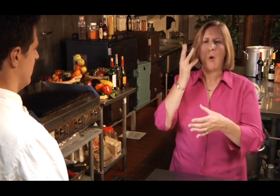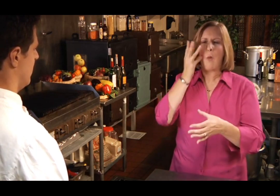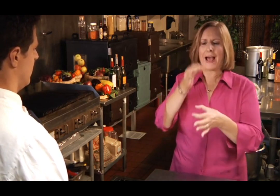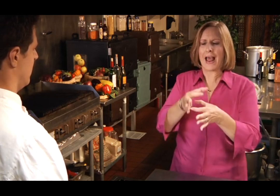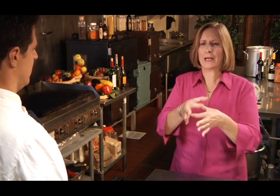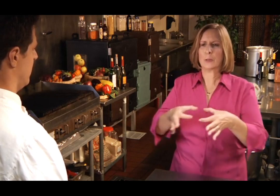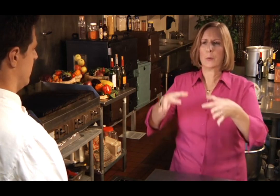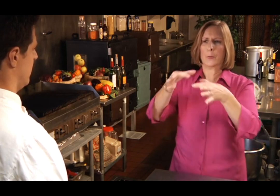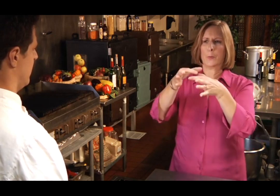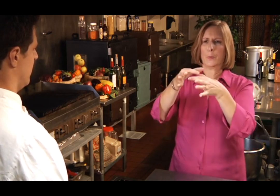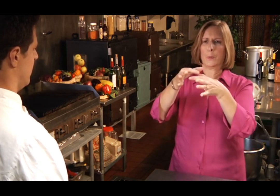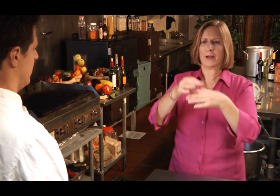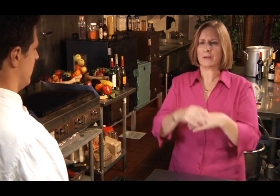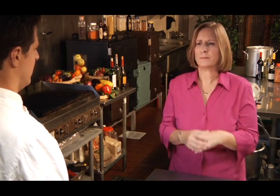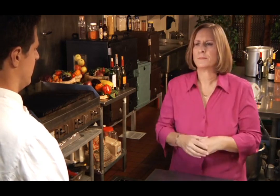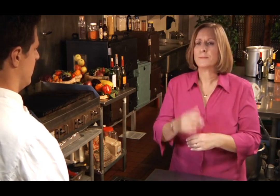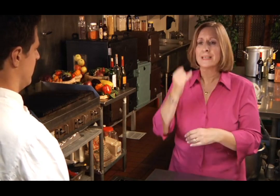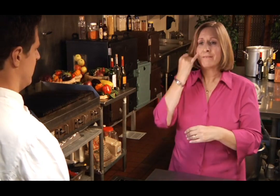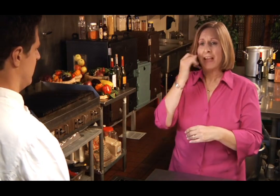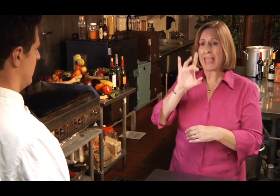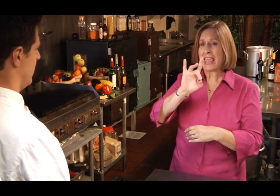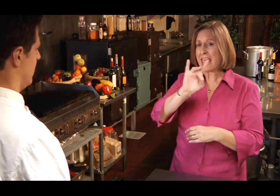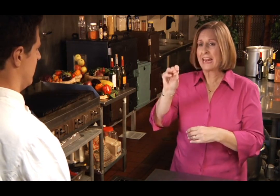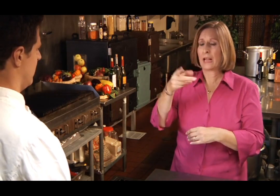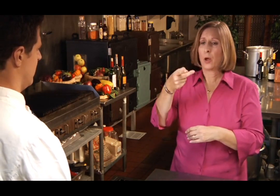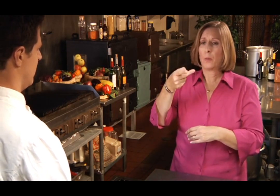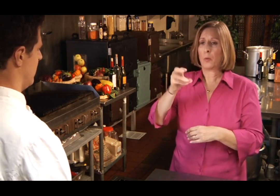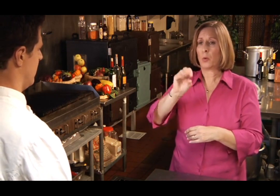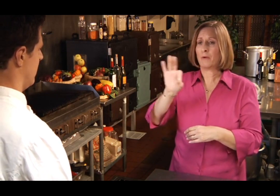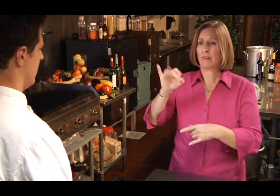shot glass of 80 proof hard liquor.